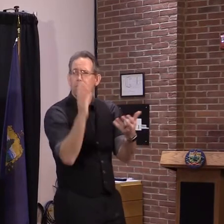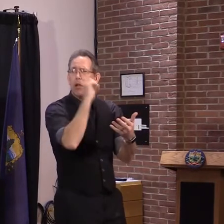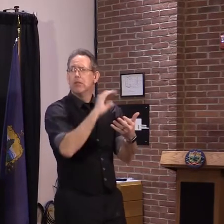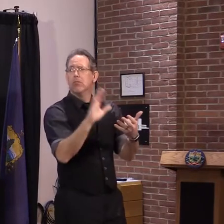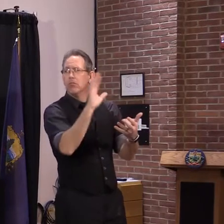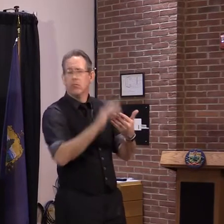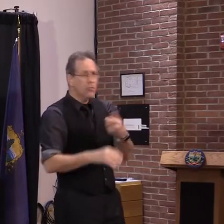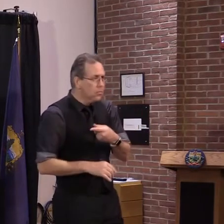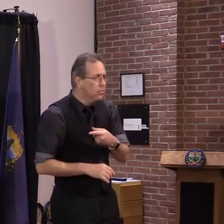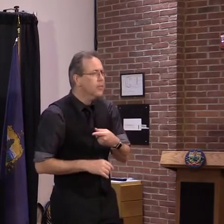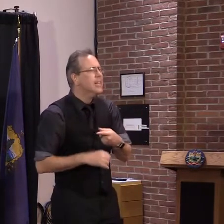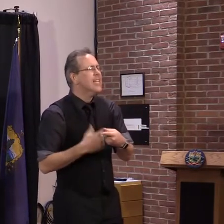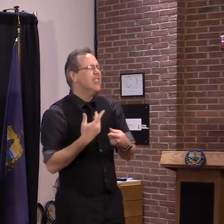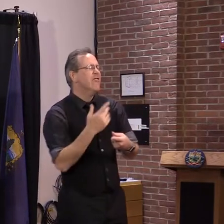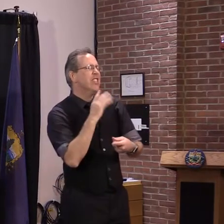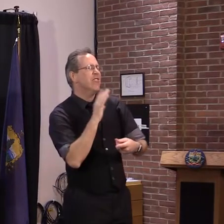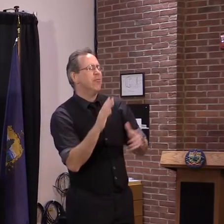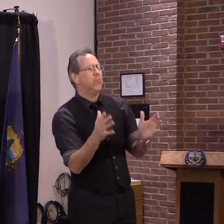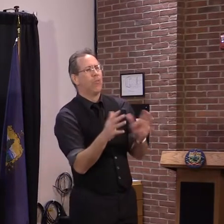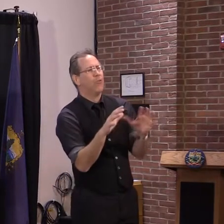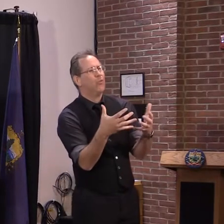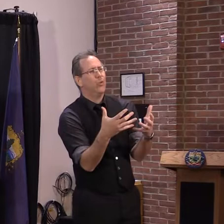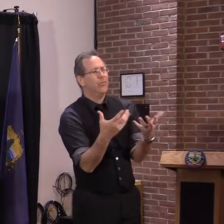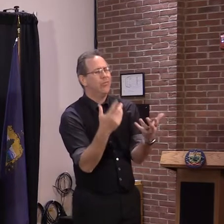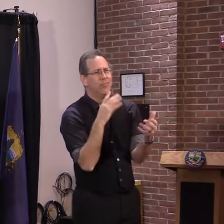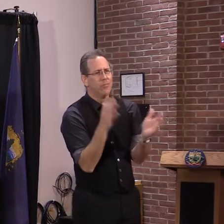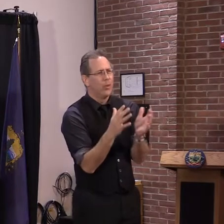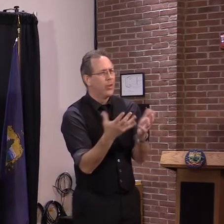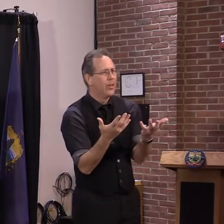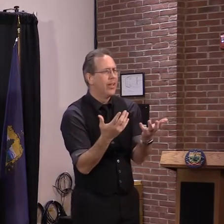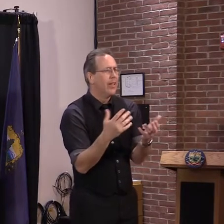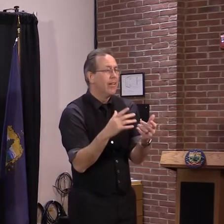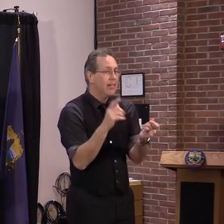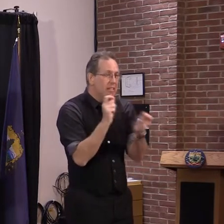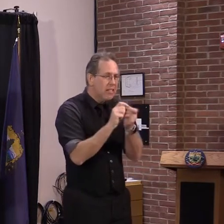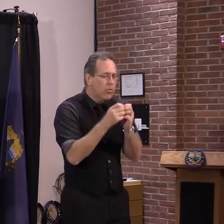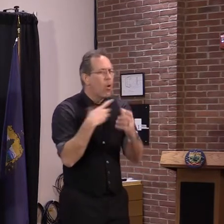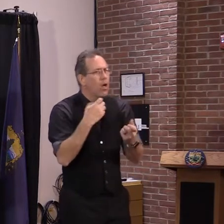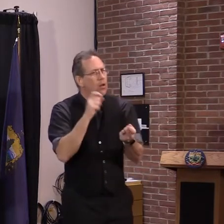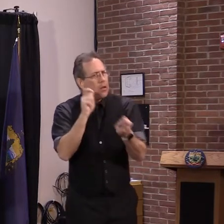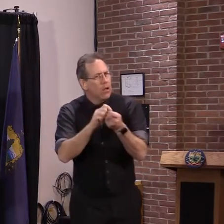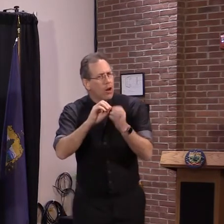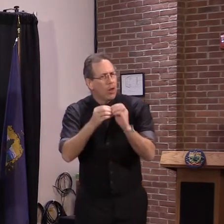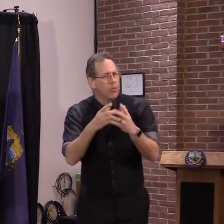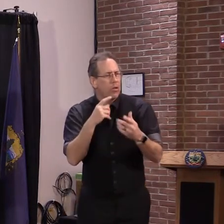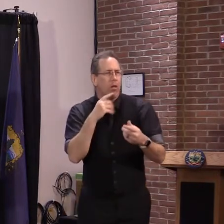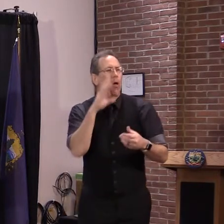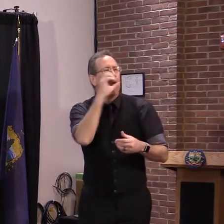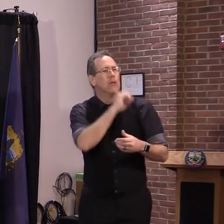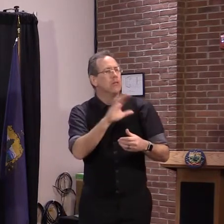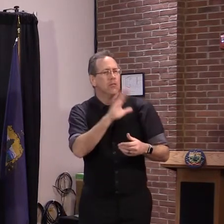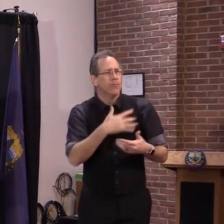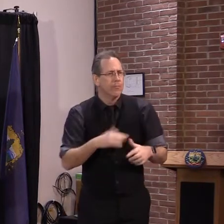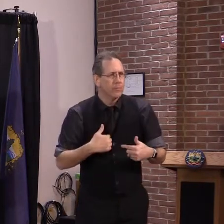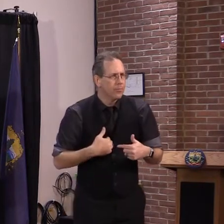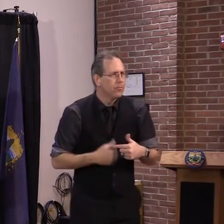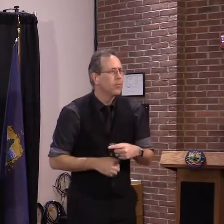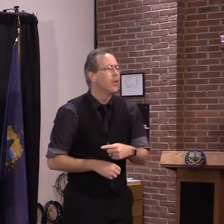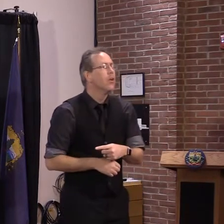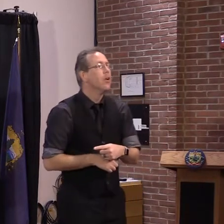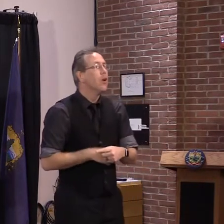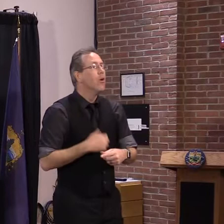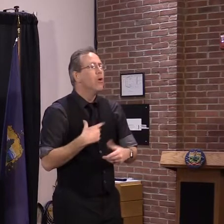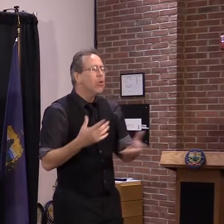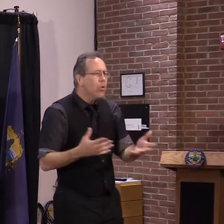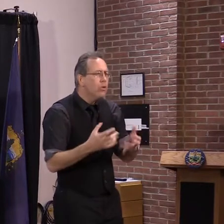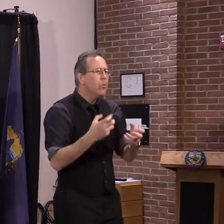I believe. But we want to make sure that we have the accurate information. And we encourage those